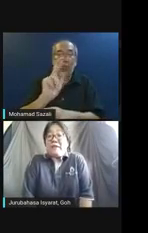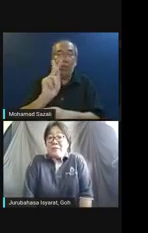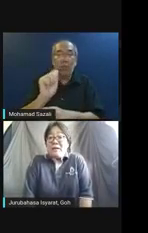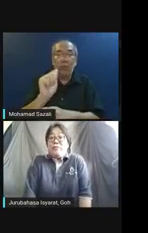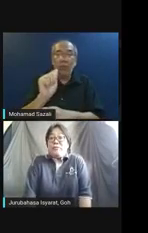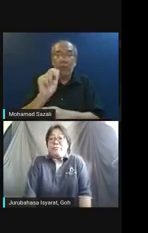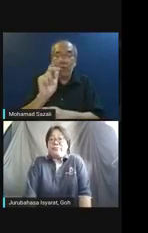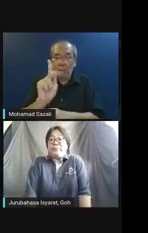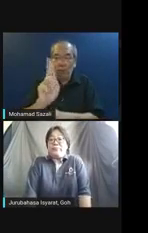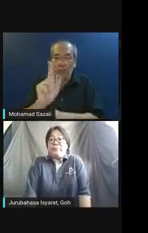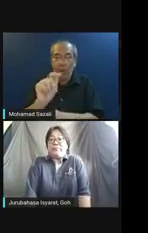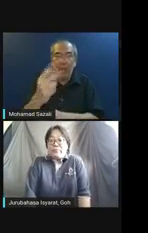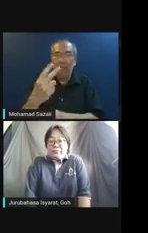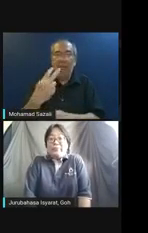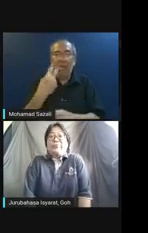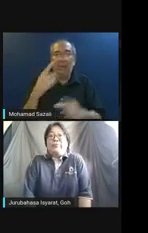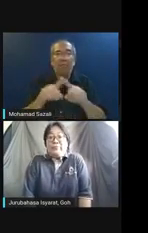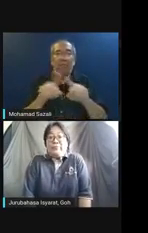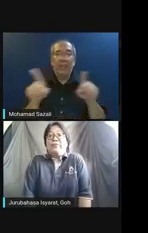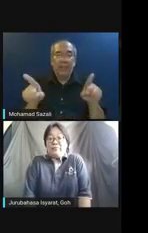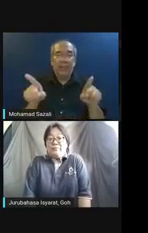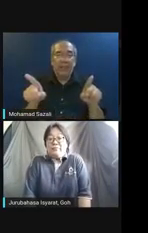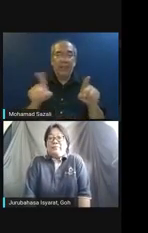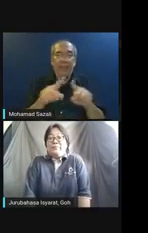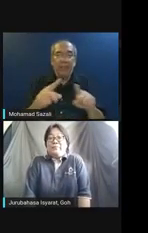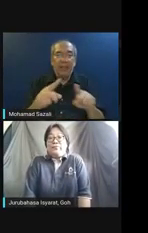learn Bahasa Melayu.